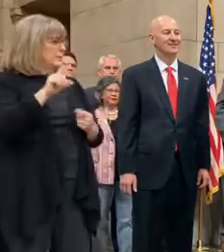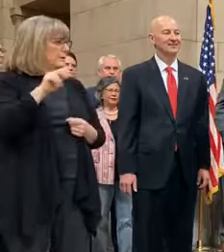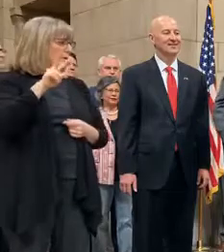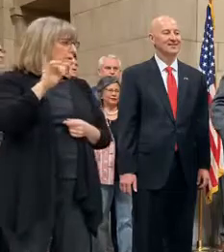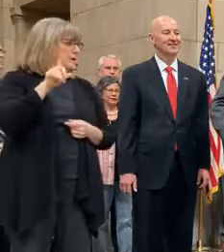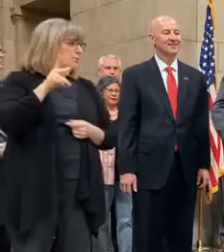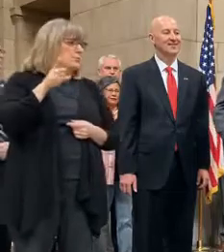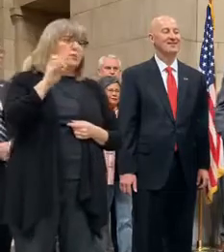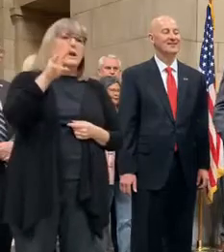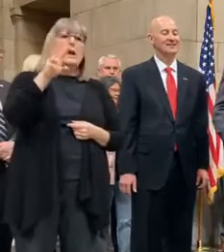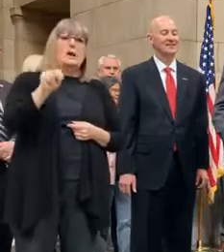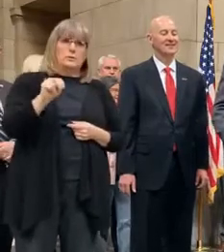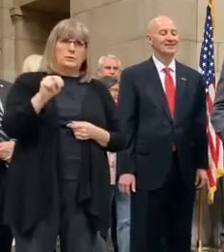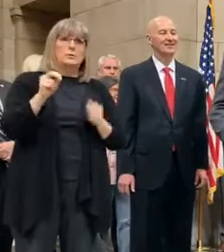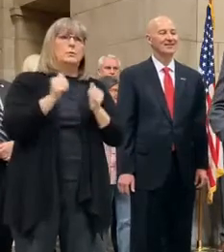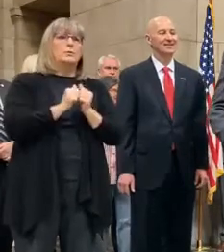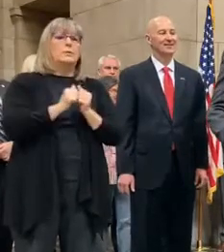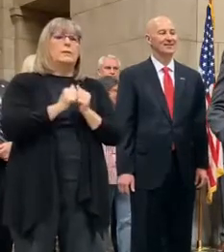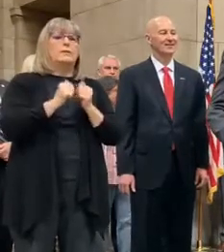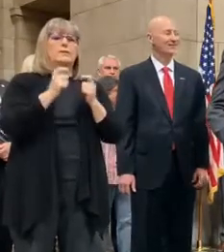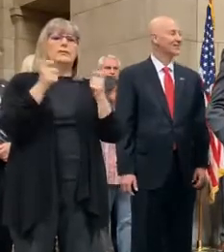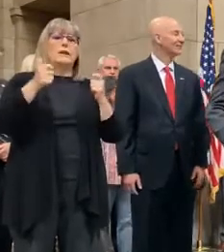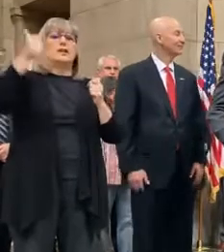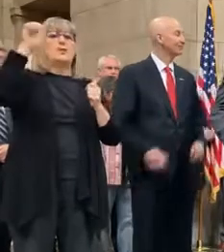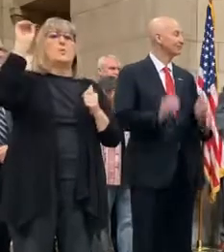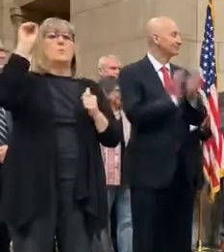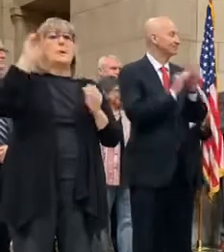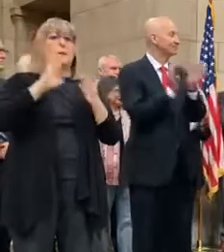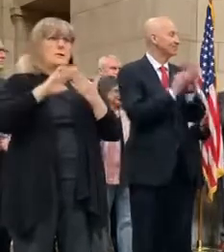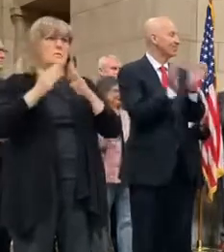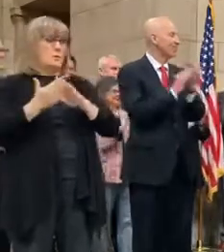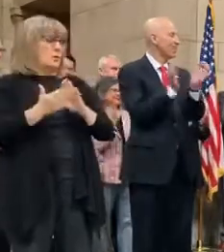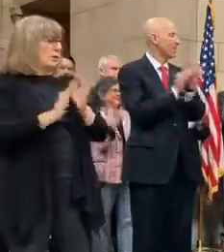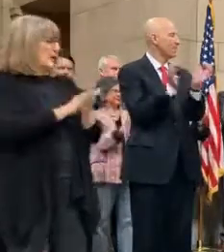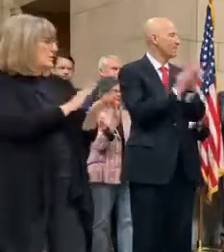Brown with the Greater Omaha Chamber.